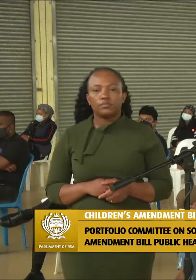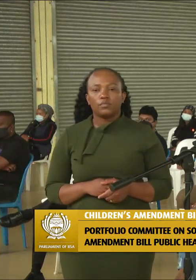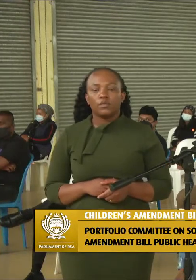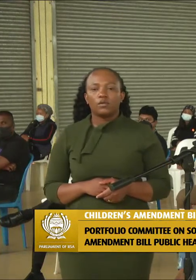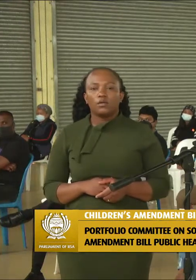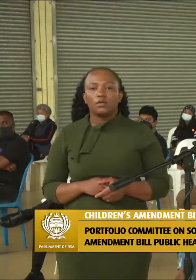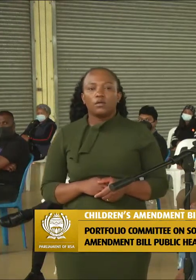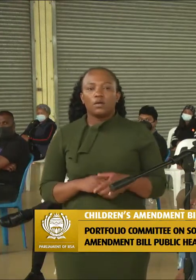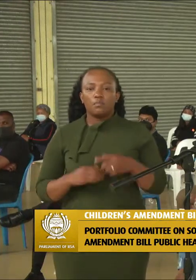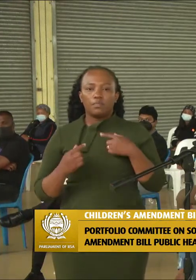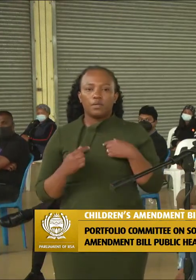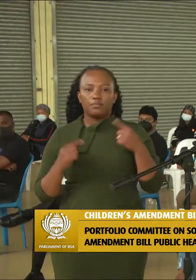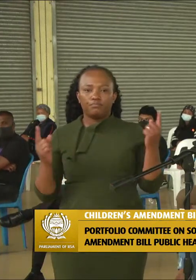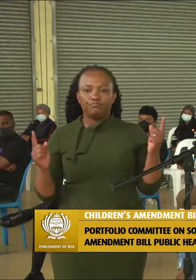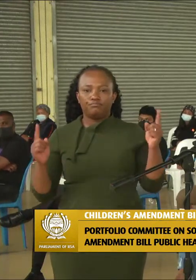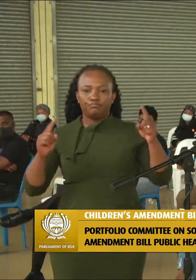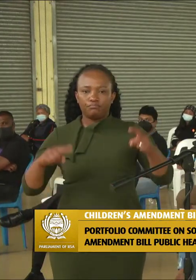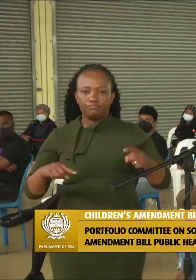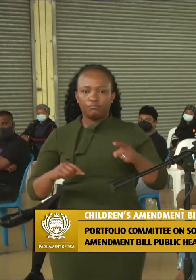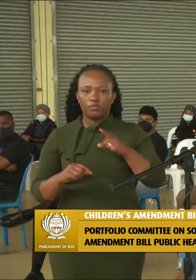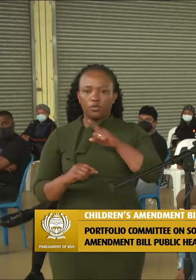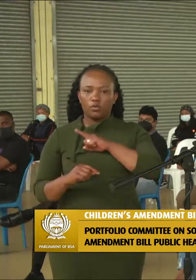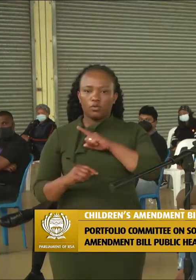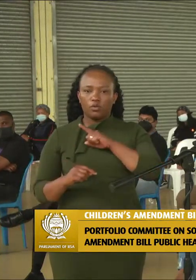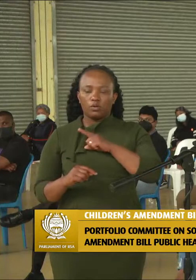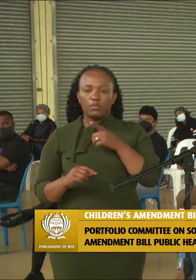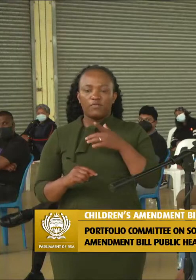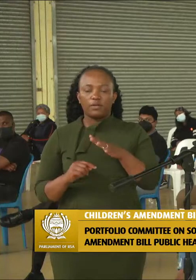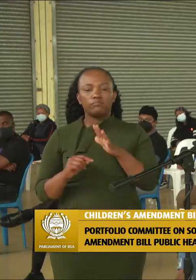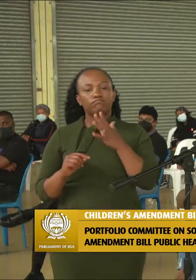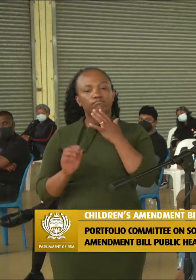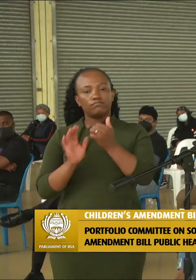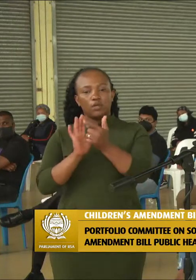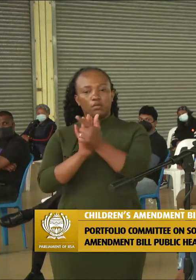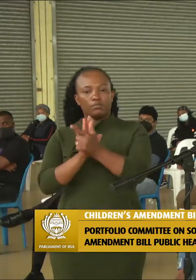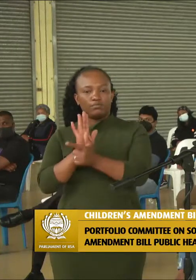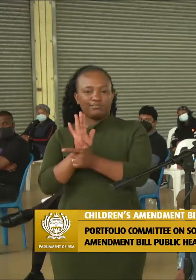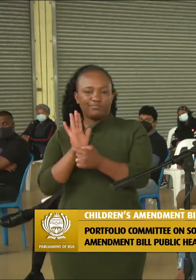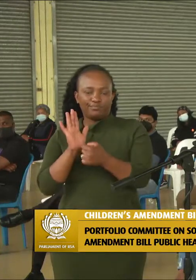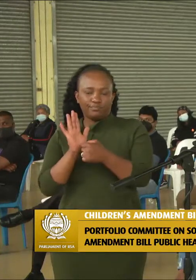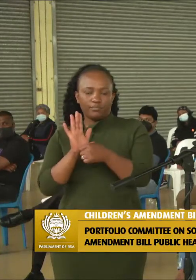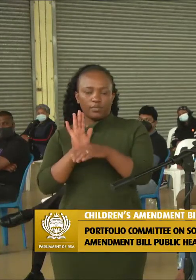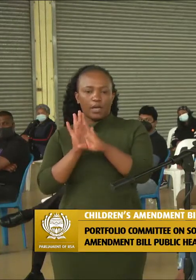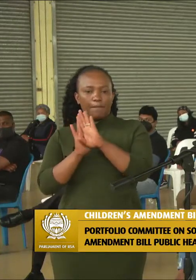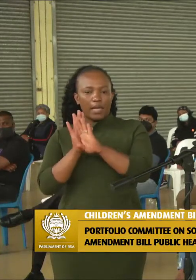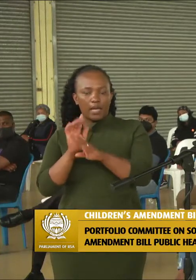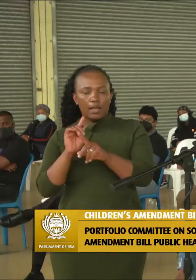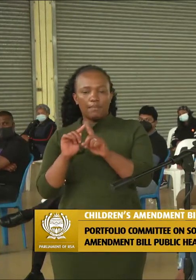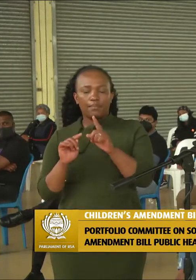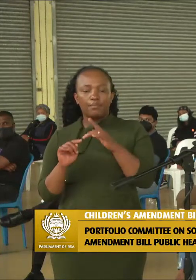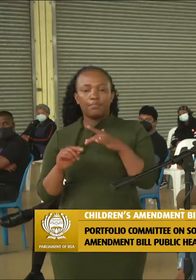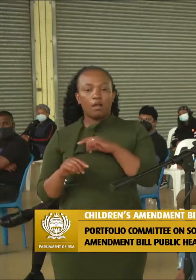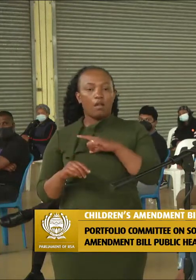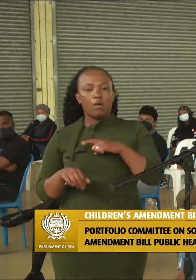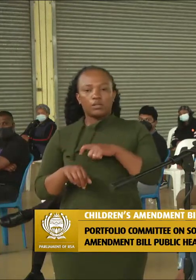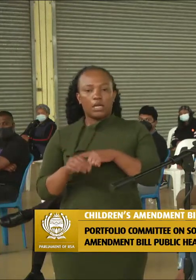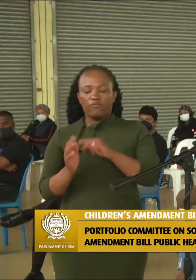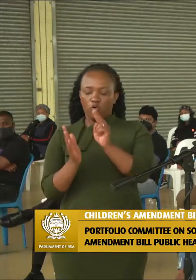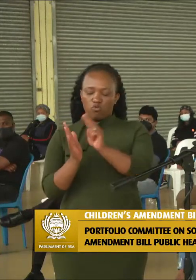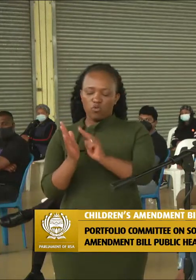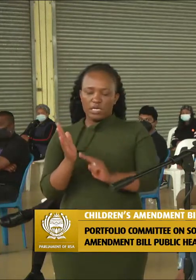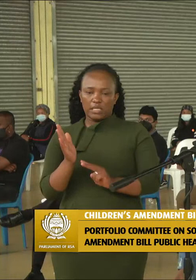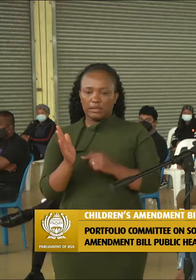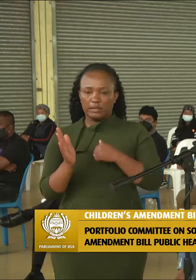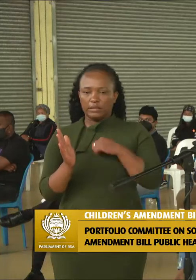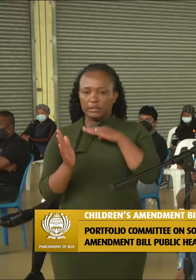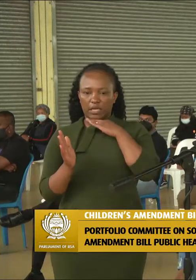engikuzelela ngaphambili nakho ngibhekile umthetho noma ngakabi naso isikhathi eside sokubukisisa kahle.